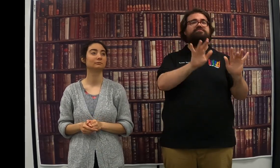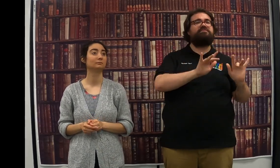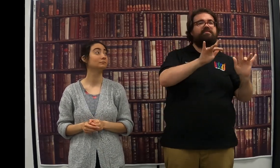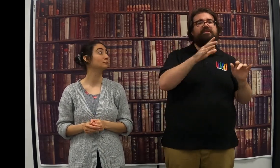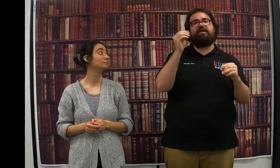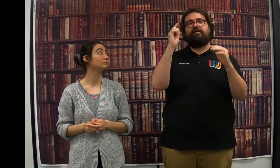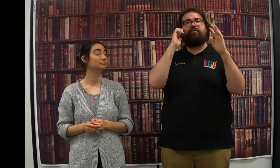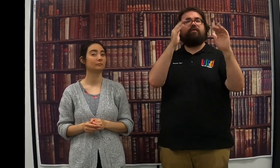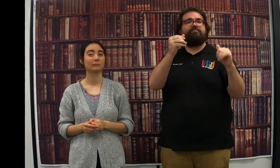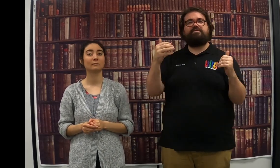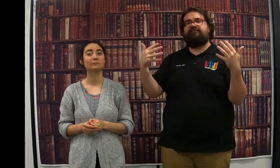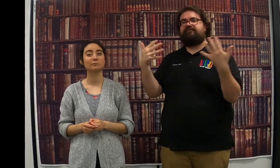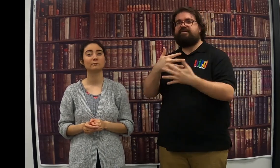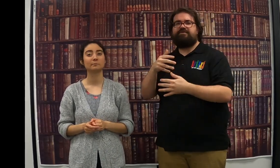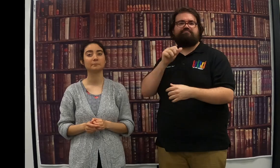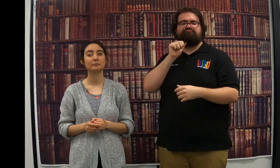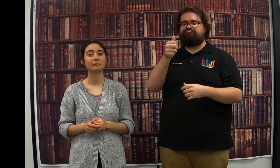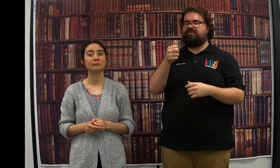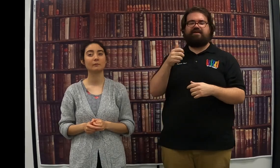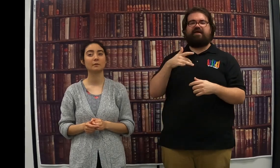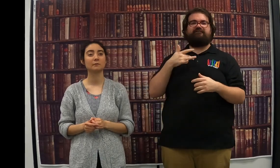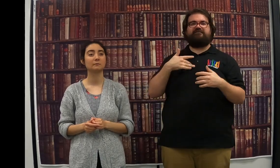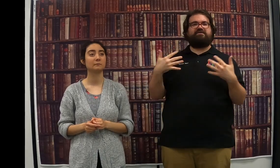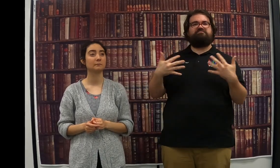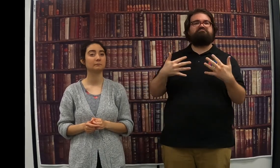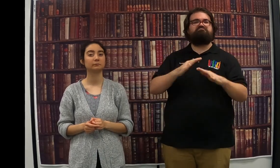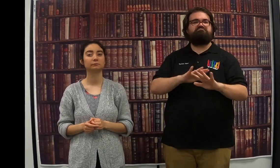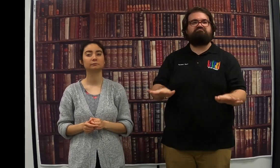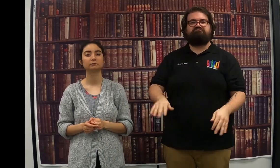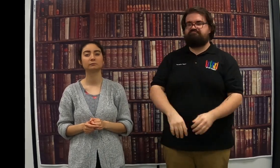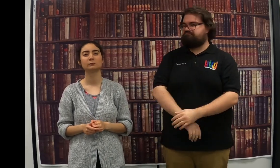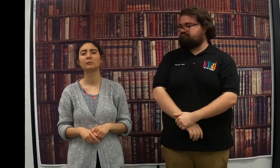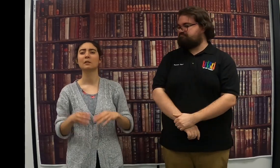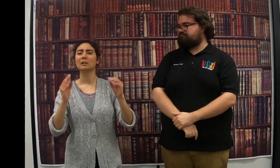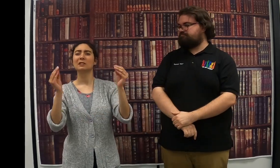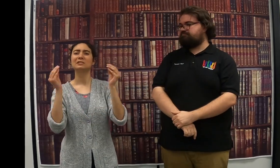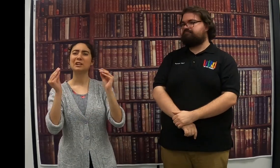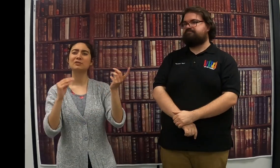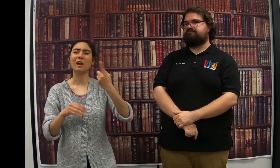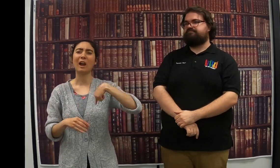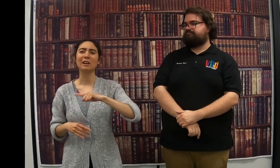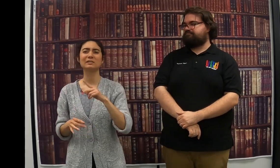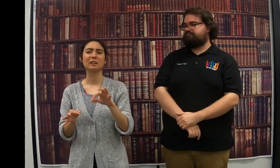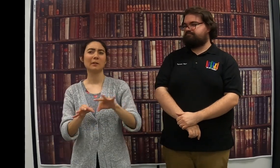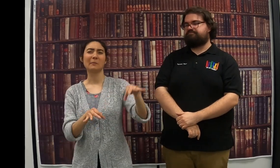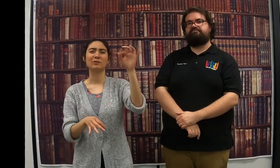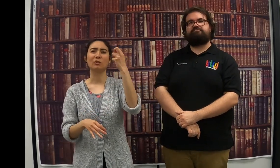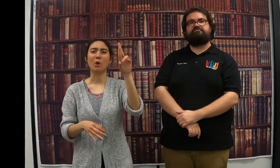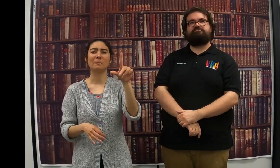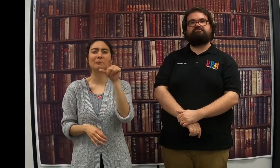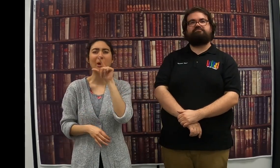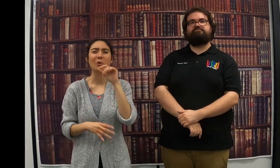sympathy with hopes and fears it heeded not. Teach us, sprite or bird, what sweet thoughts are